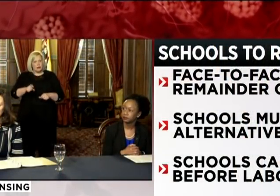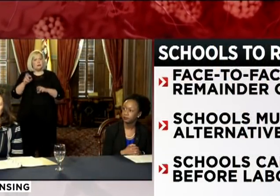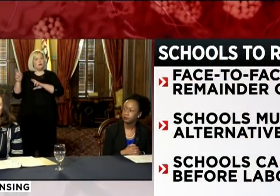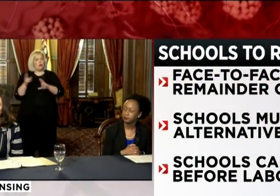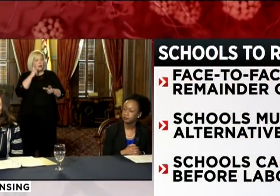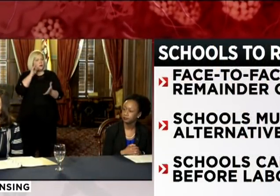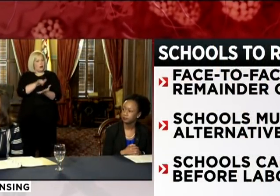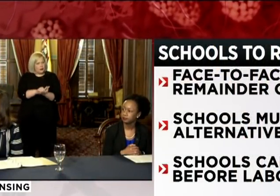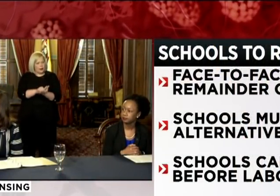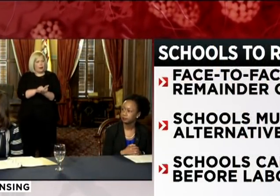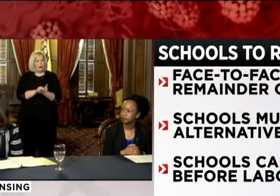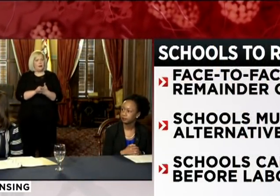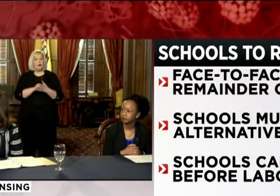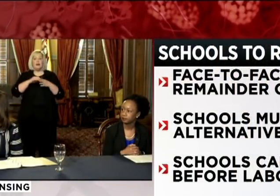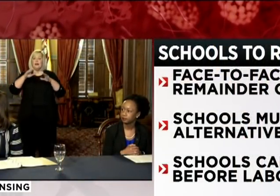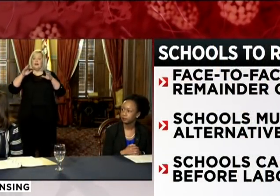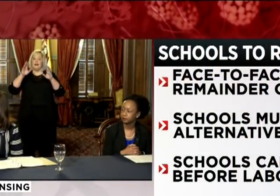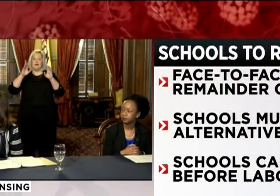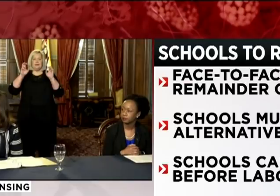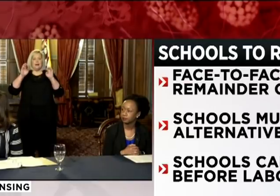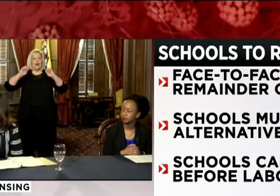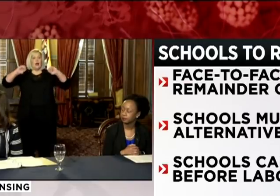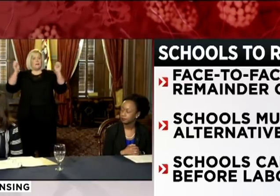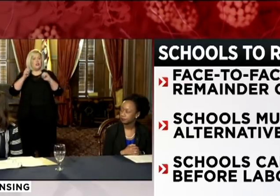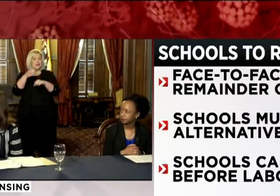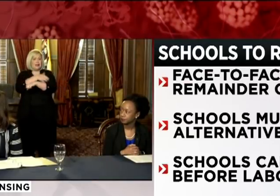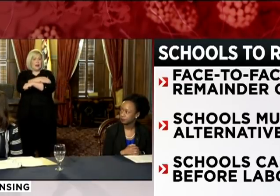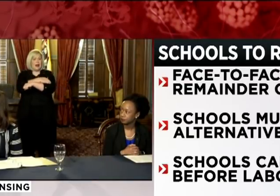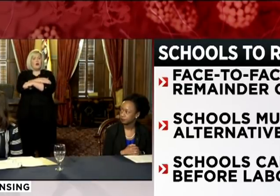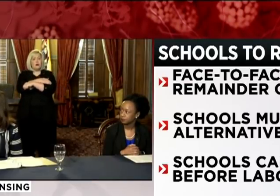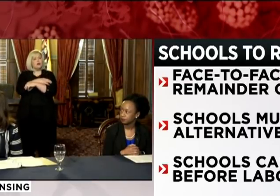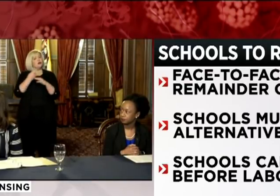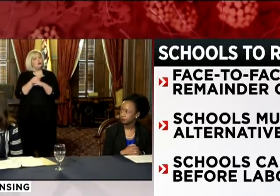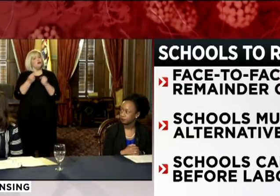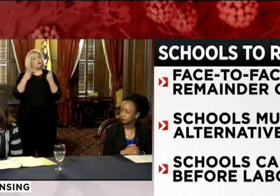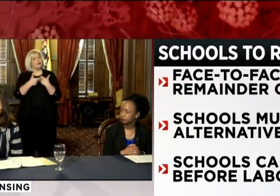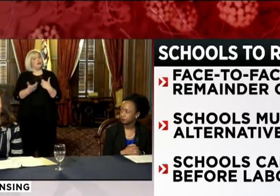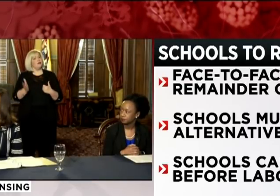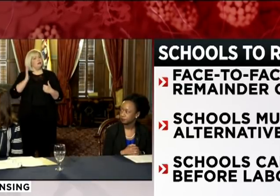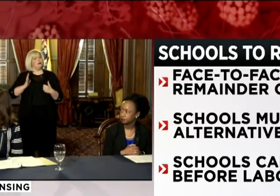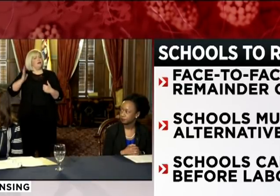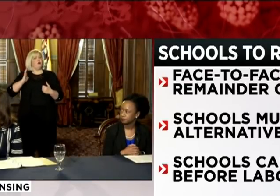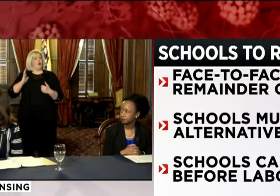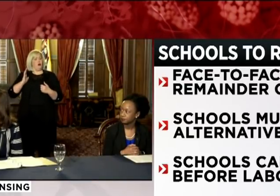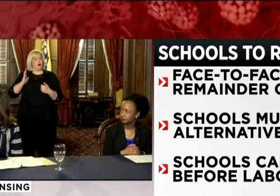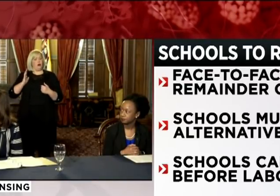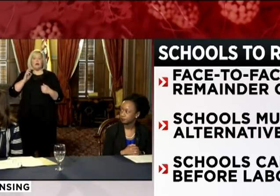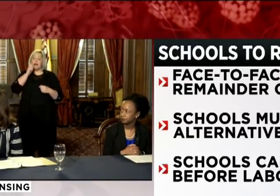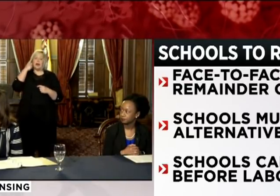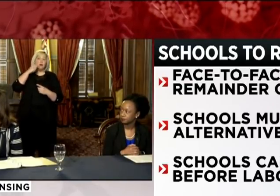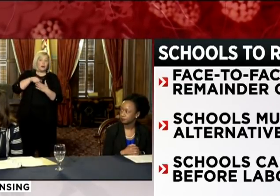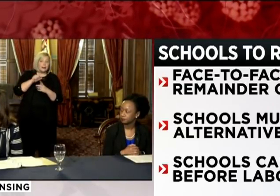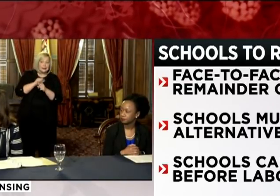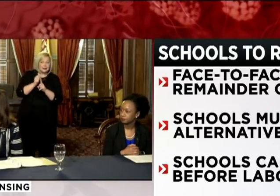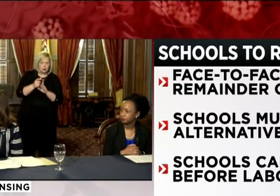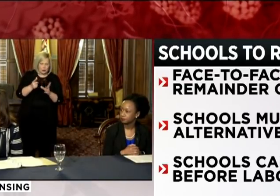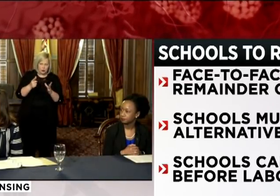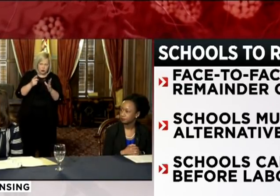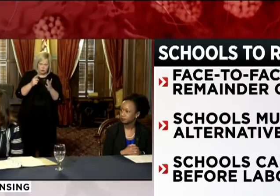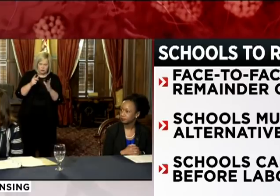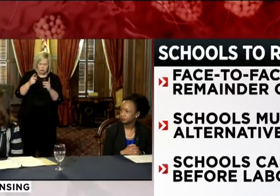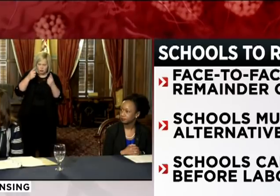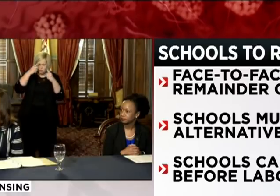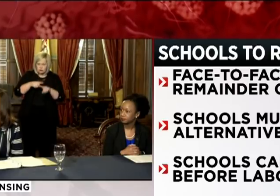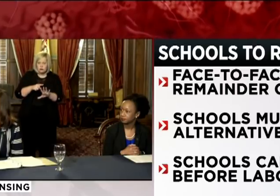This emergency powers they've been used many times before. Not in a situation like this, I grant